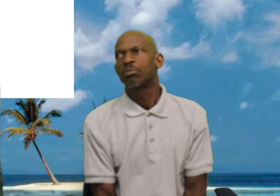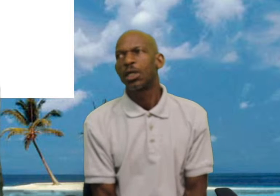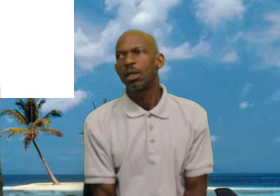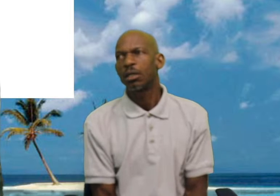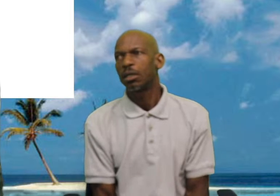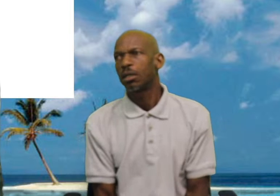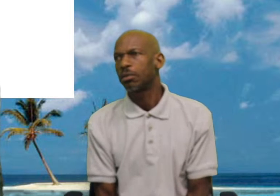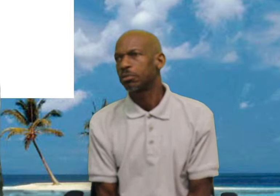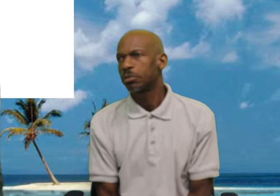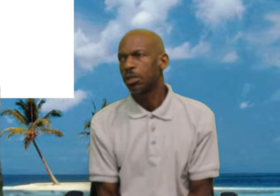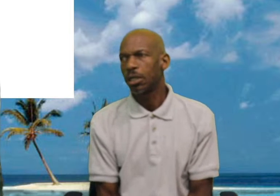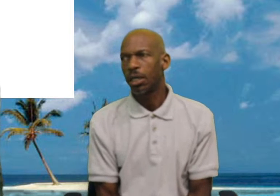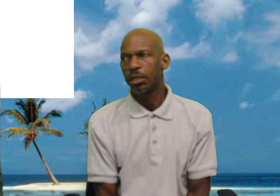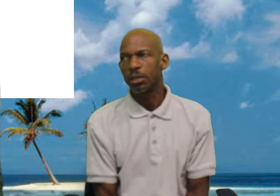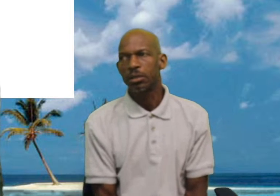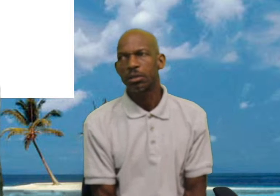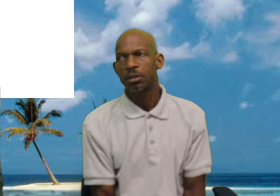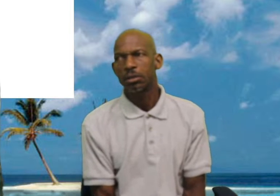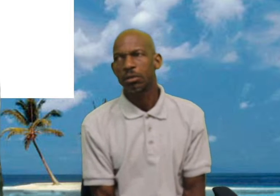If